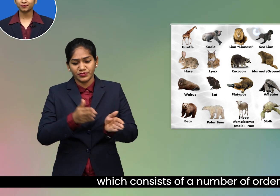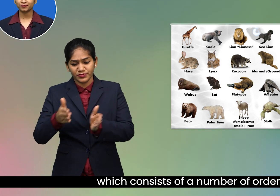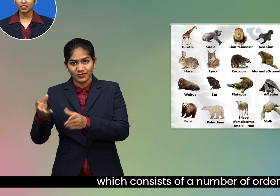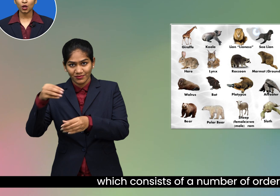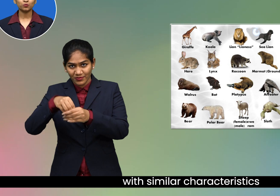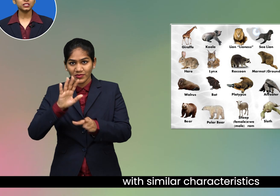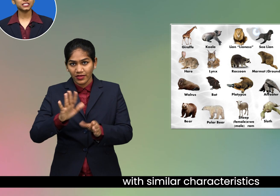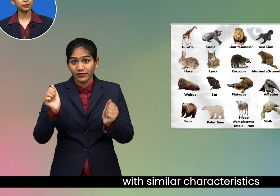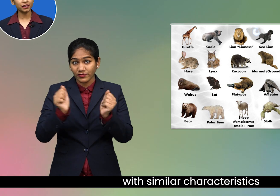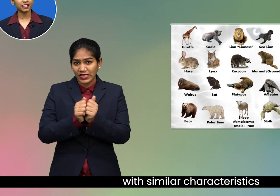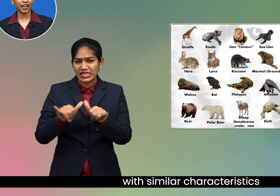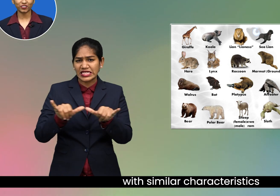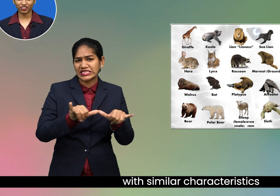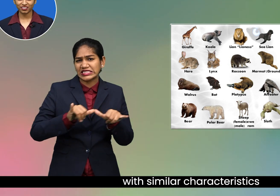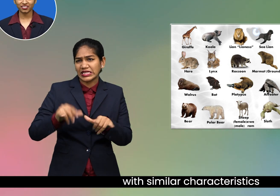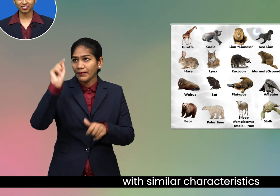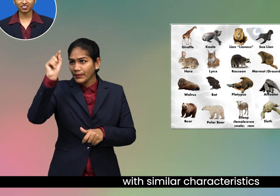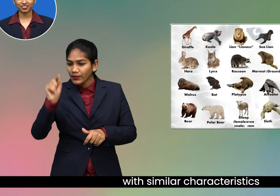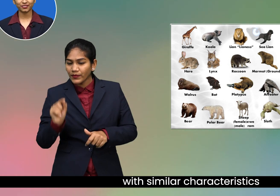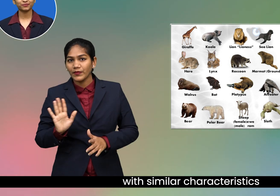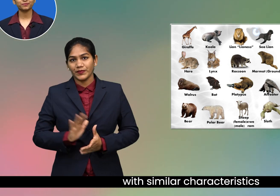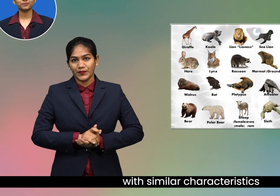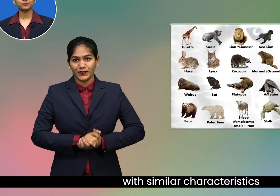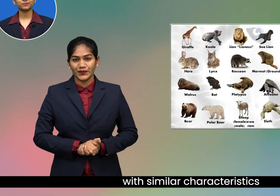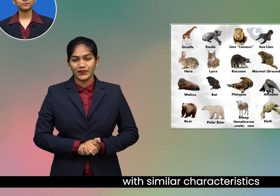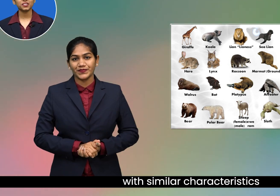orders with similar characteristics.